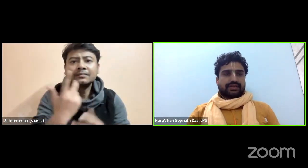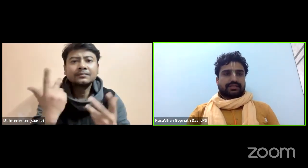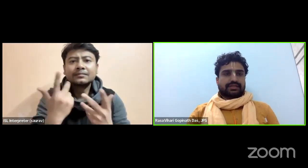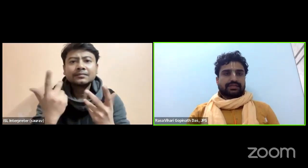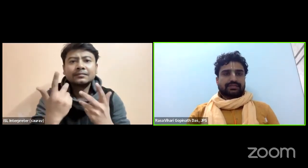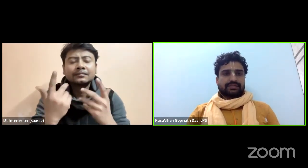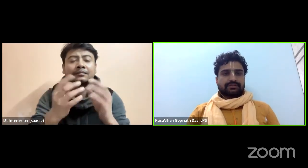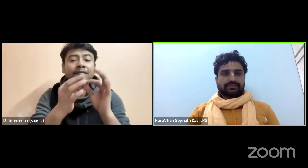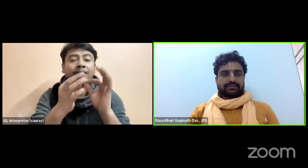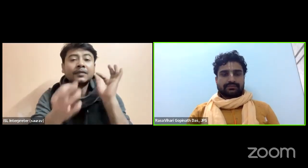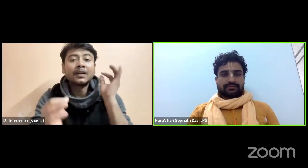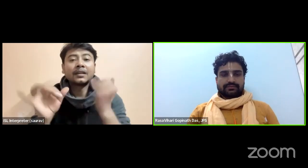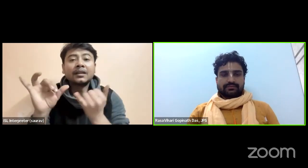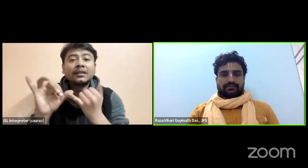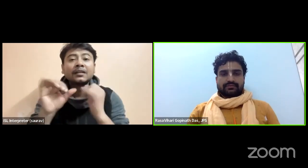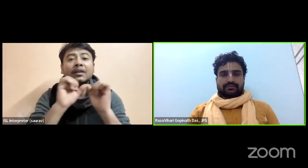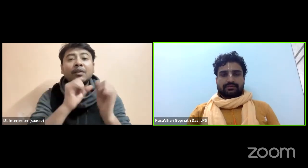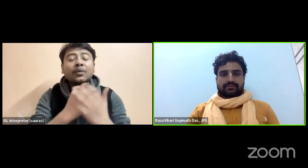Sri Radhakrishna,